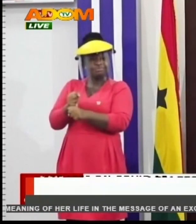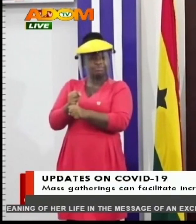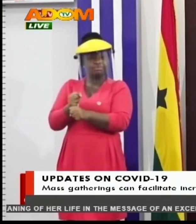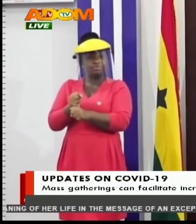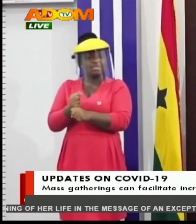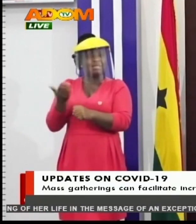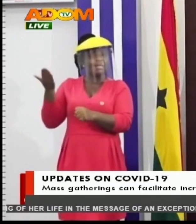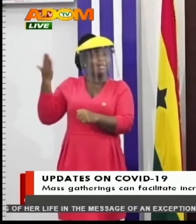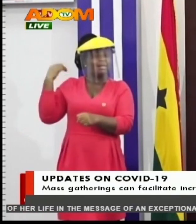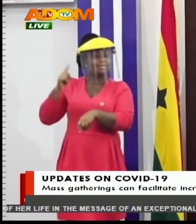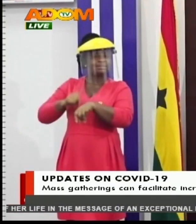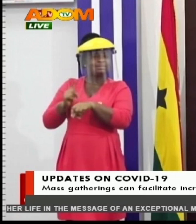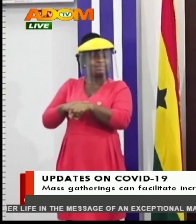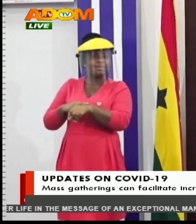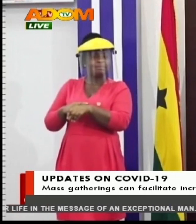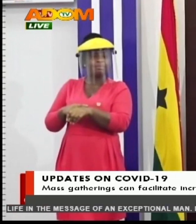to